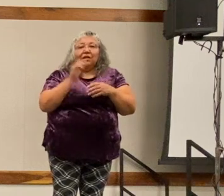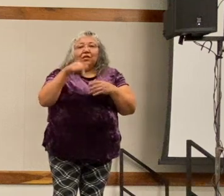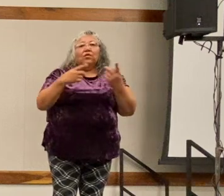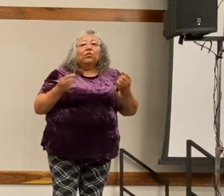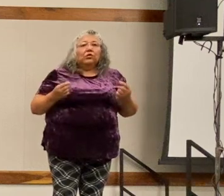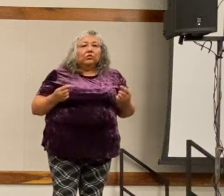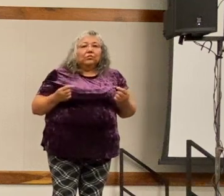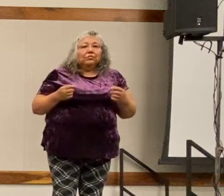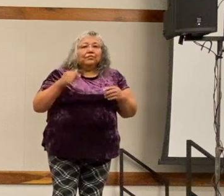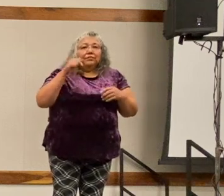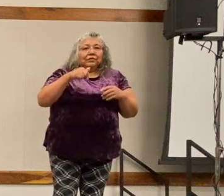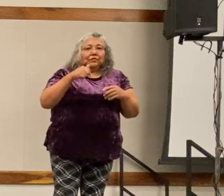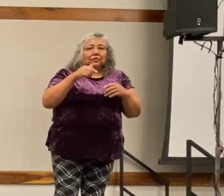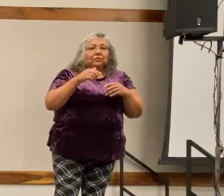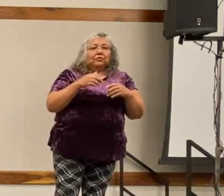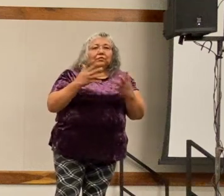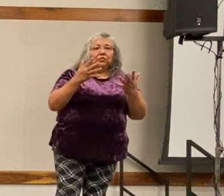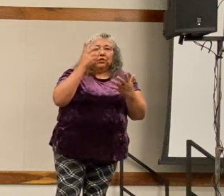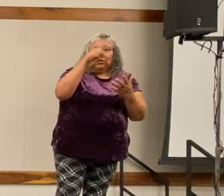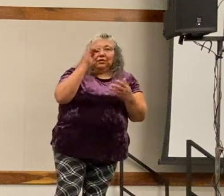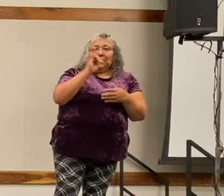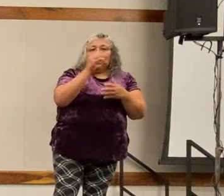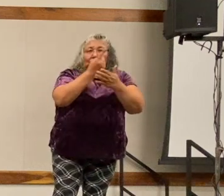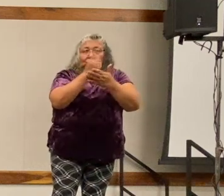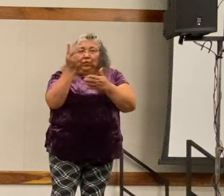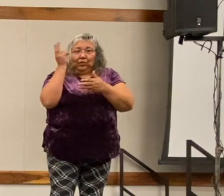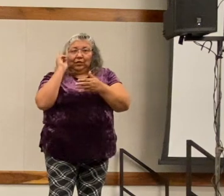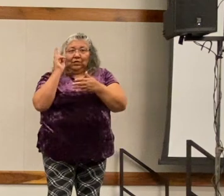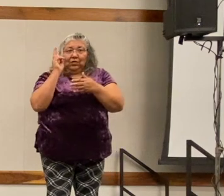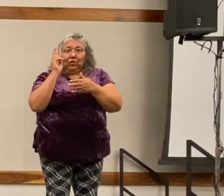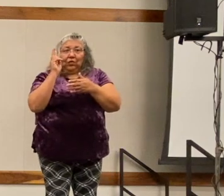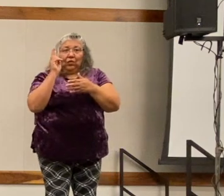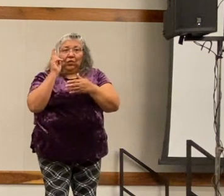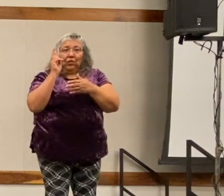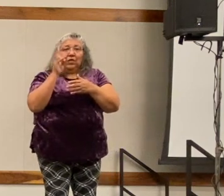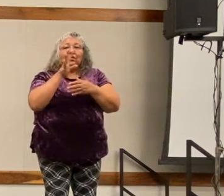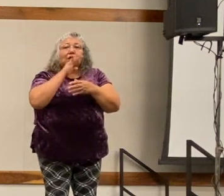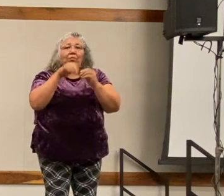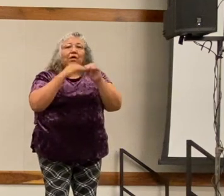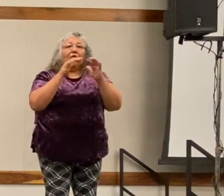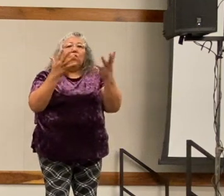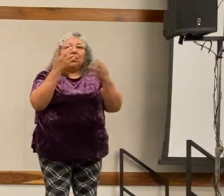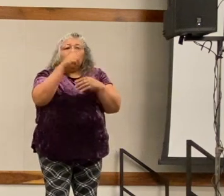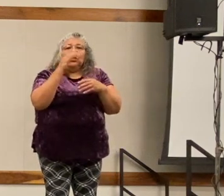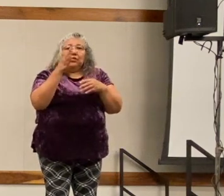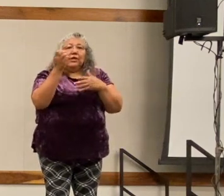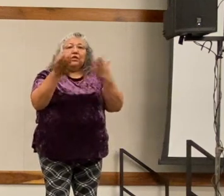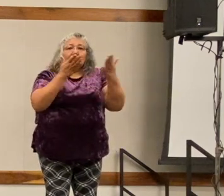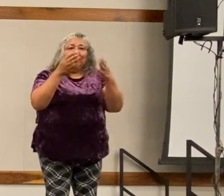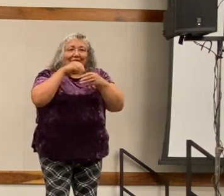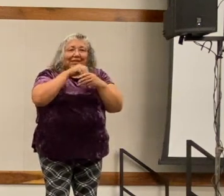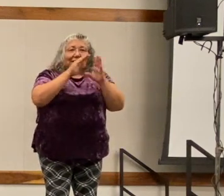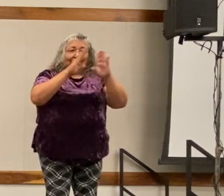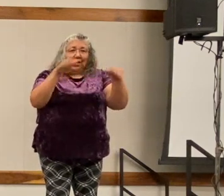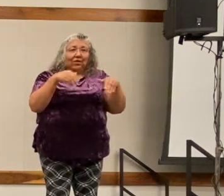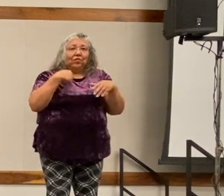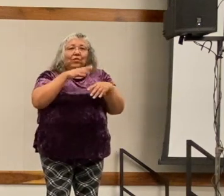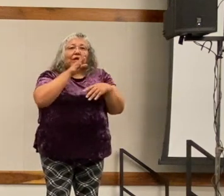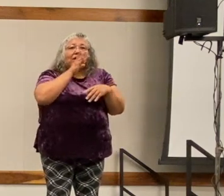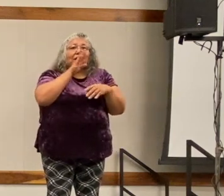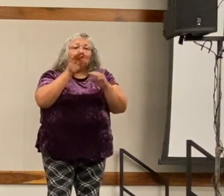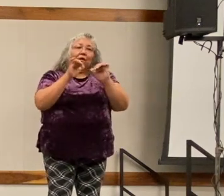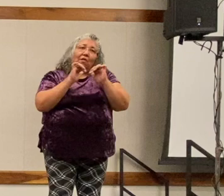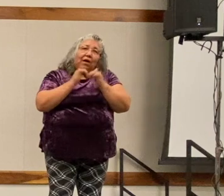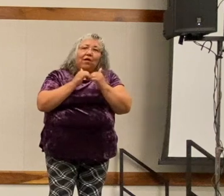want you to do, here's what it looks like. And 2 weeks ago, we talked about what it means to be serving inside the house. Last week, we talked about